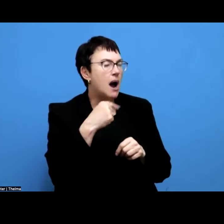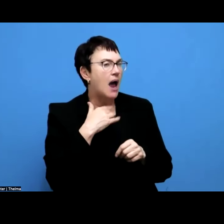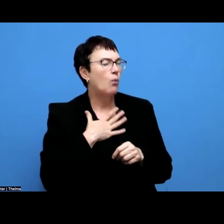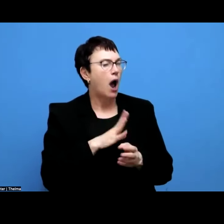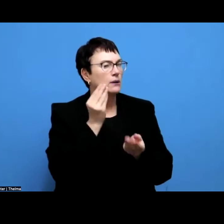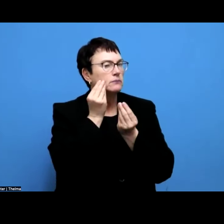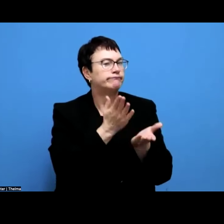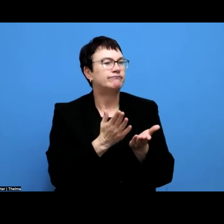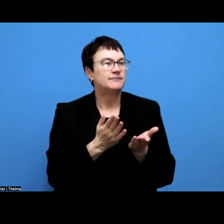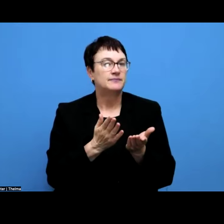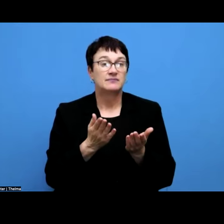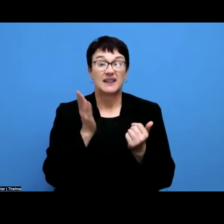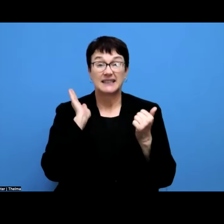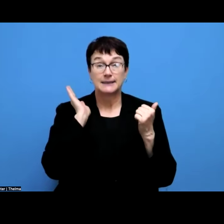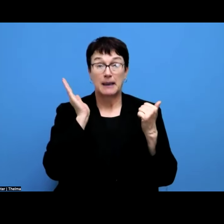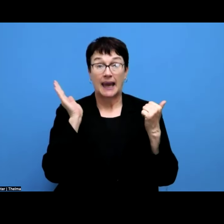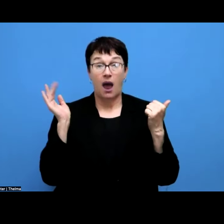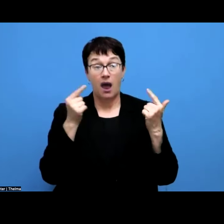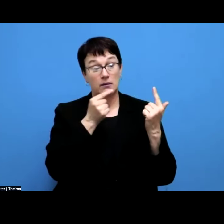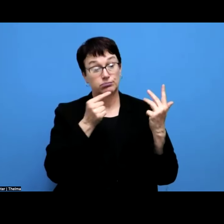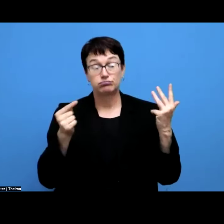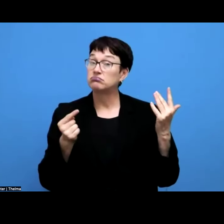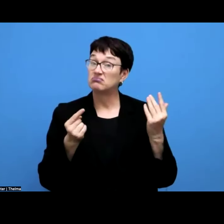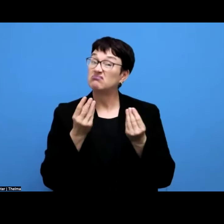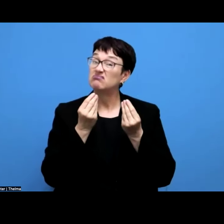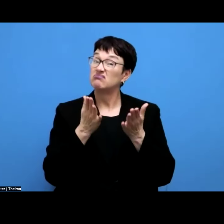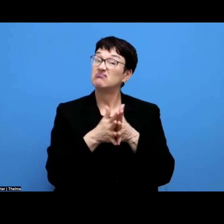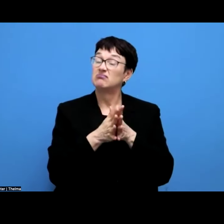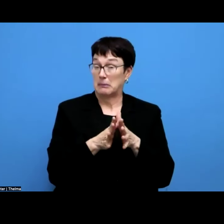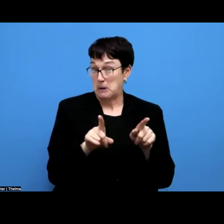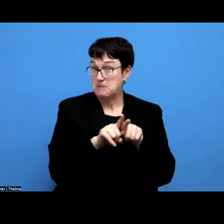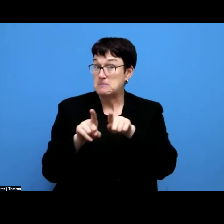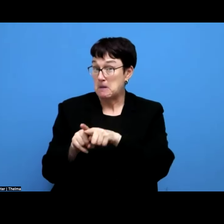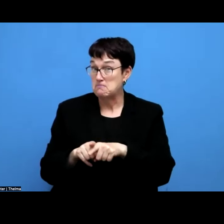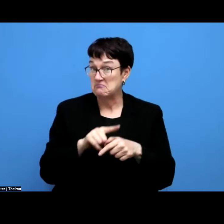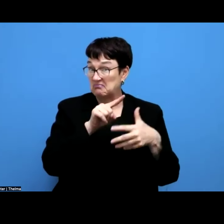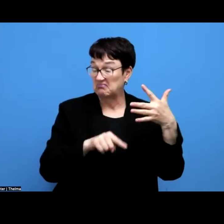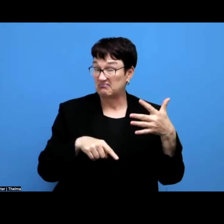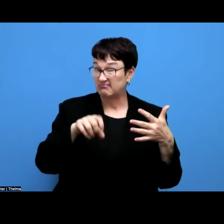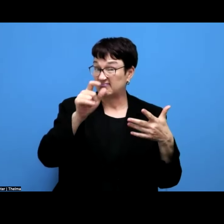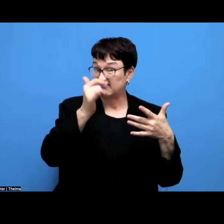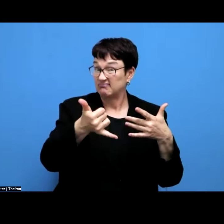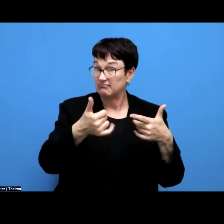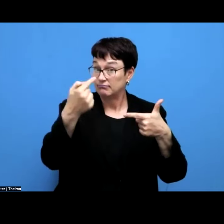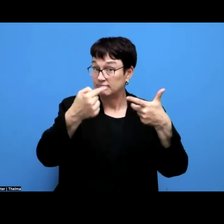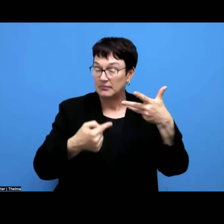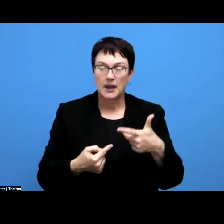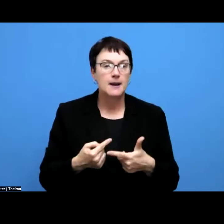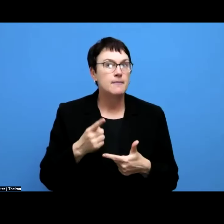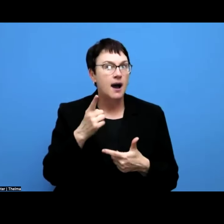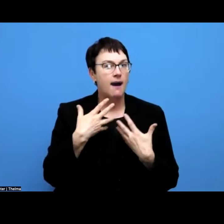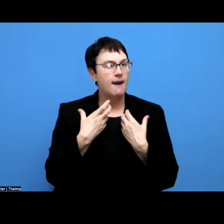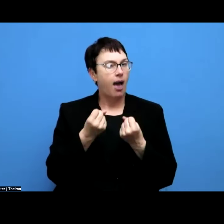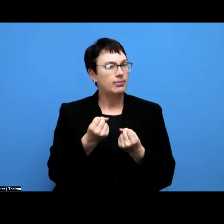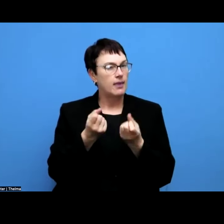what our speakers have spoken about. And when it comes to financing for health, there is a large amount of work that needs to be done